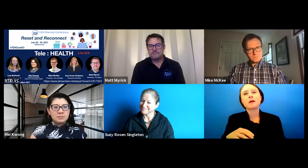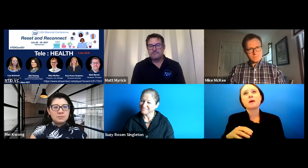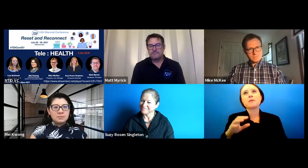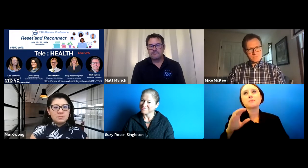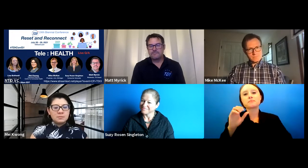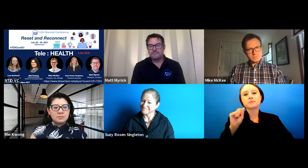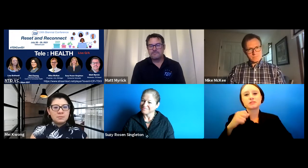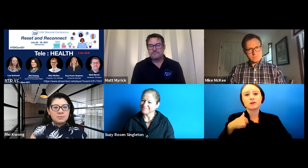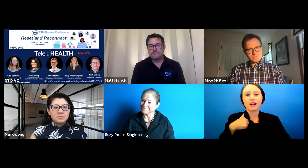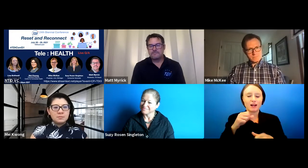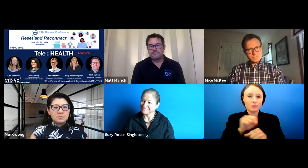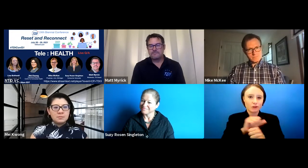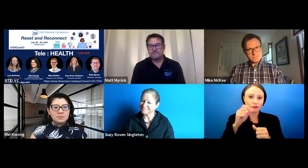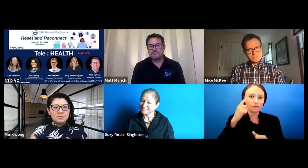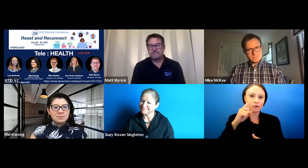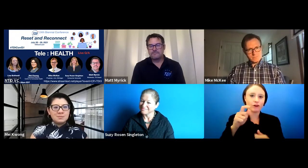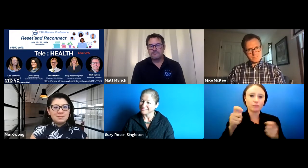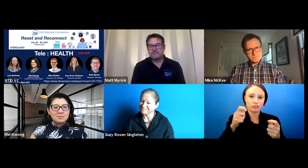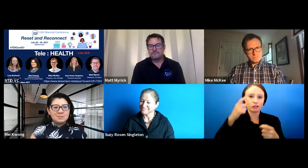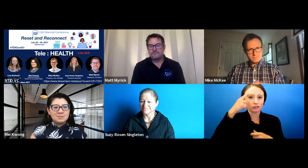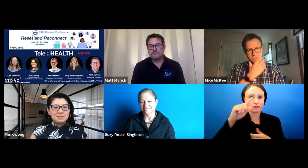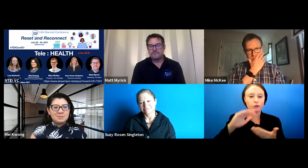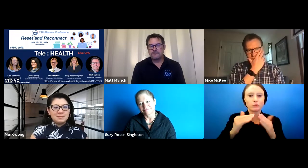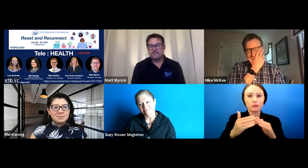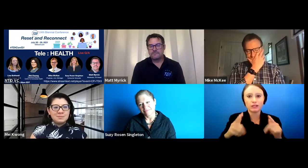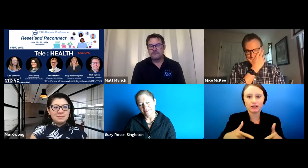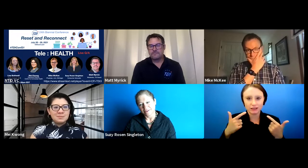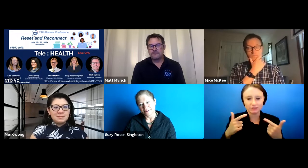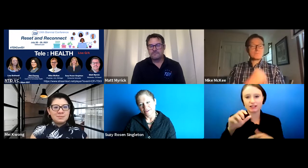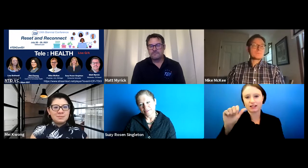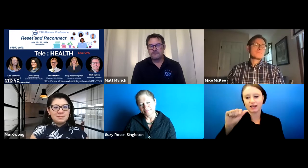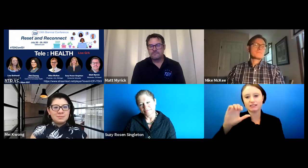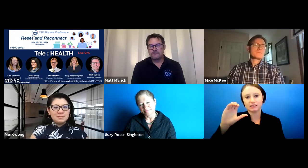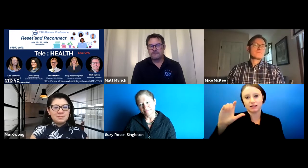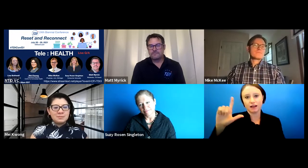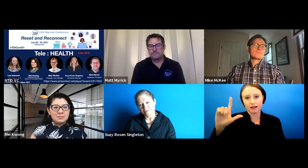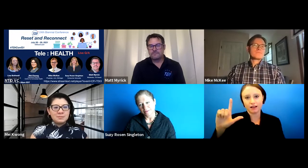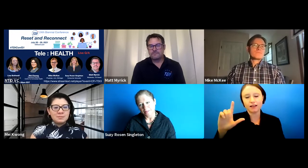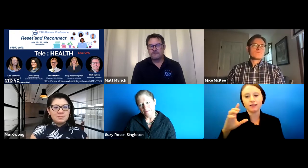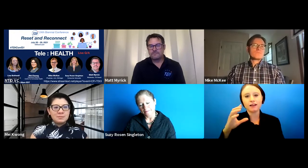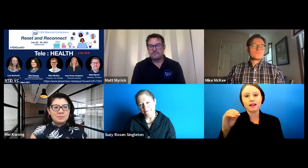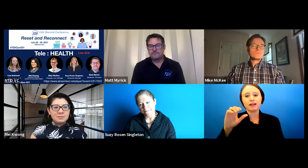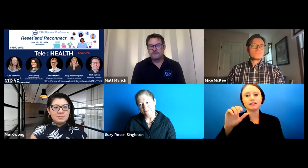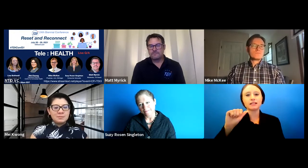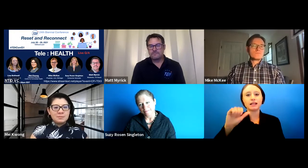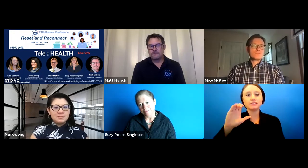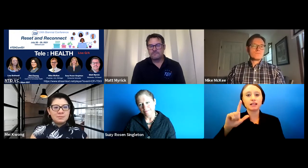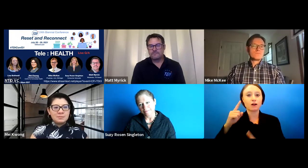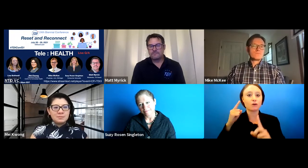jacket, business casual. I work as a manager for Community Life,